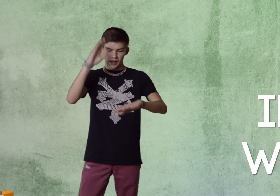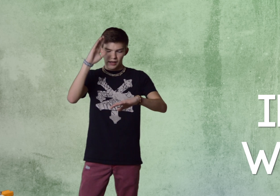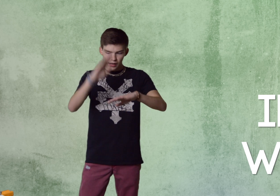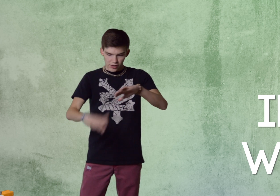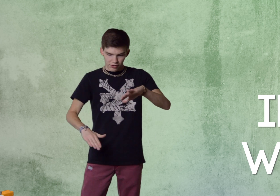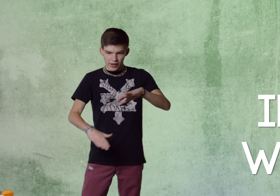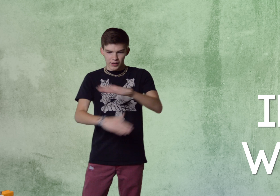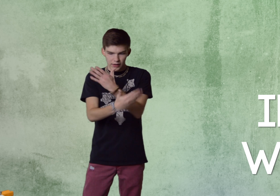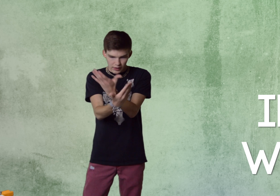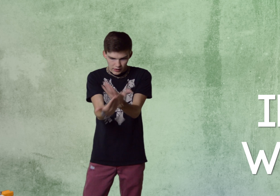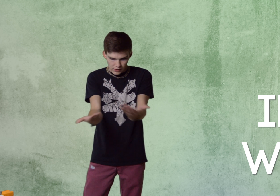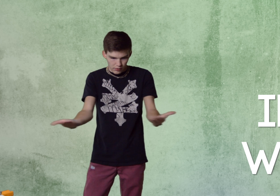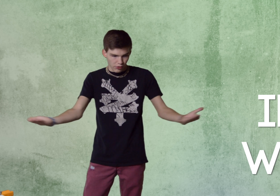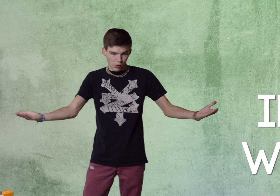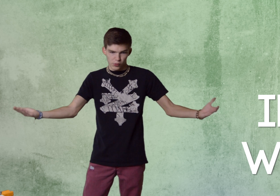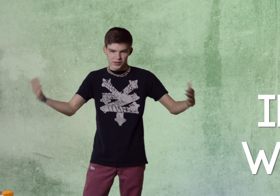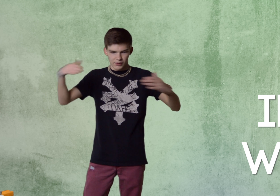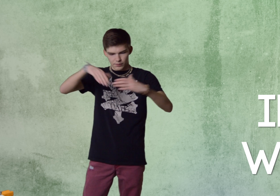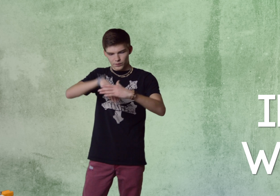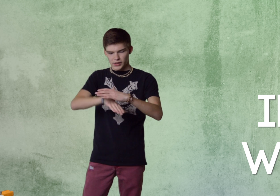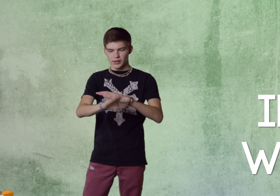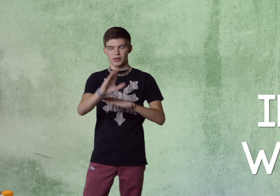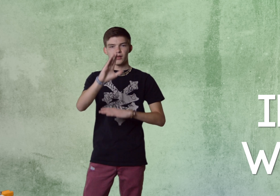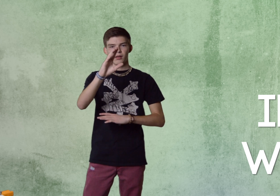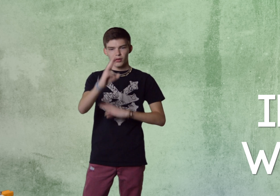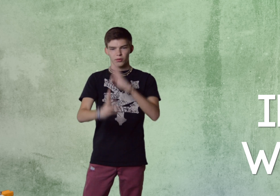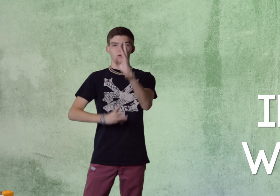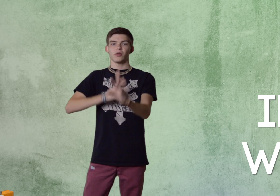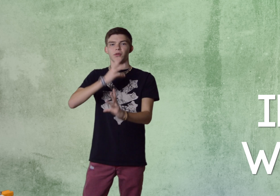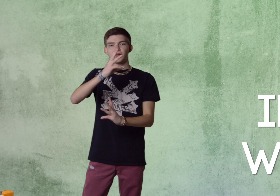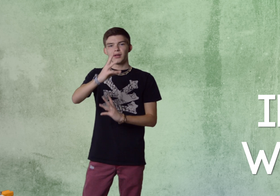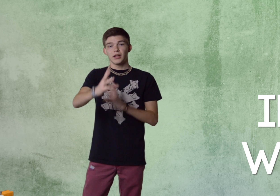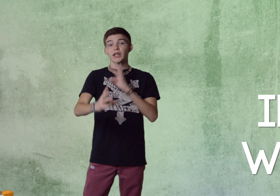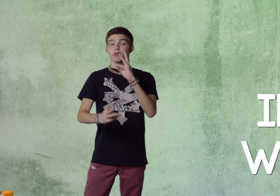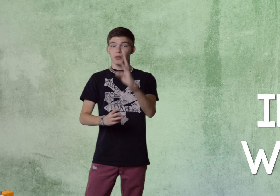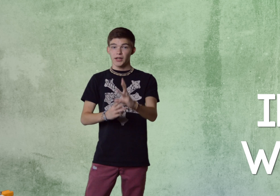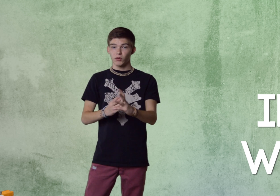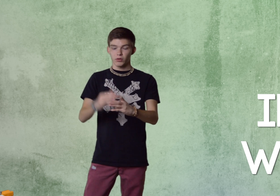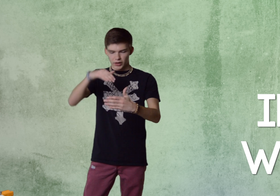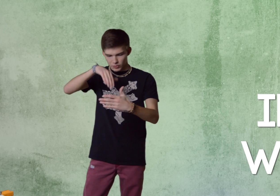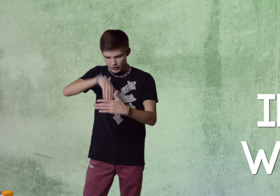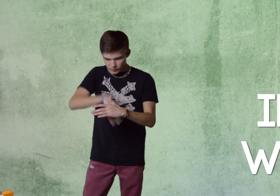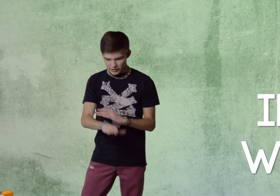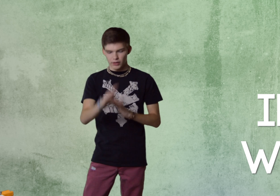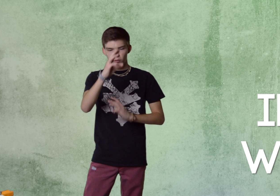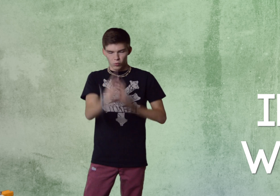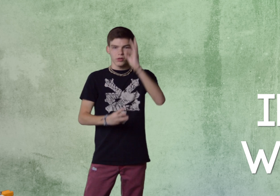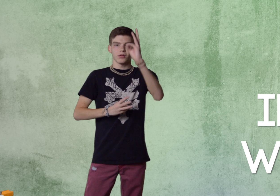say, then those in the world. You repeat in the world a couple times. In the world.